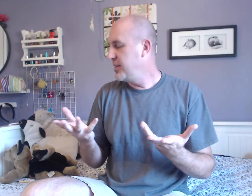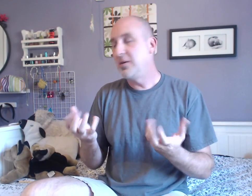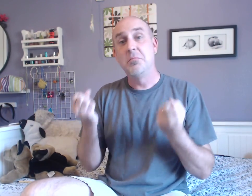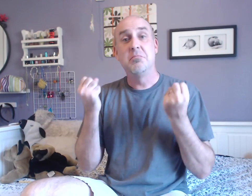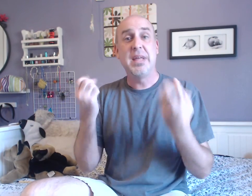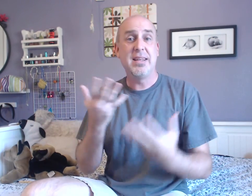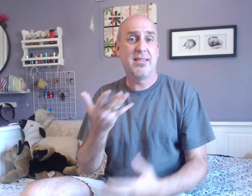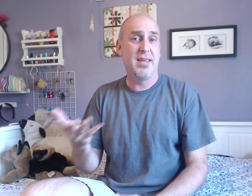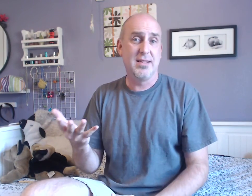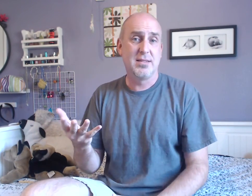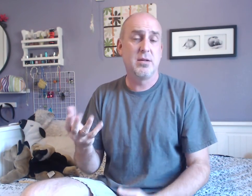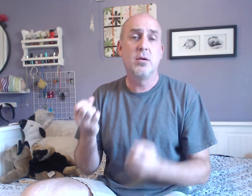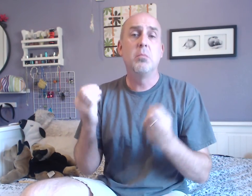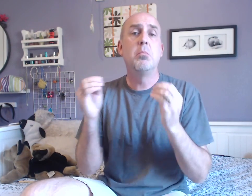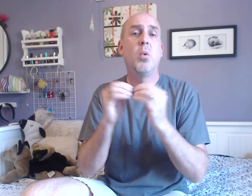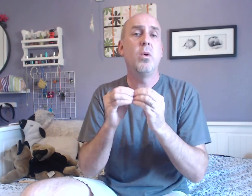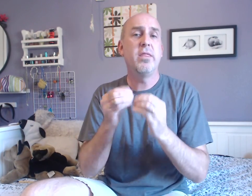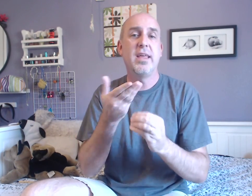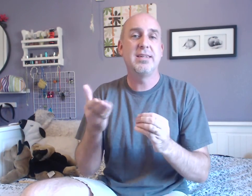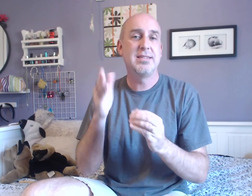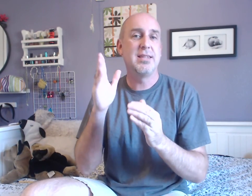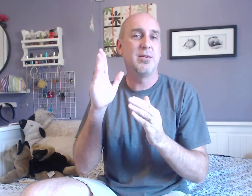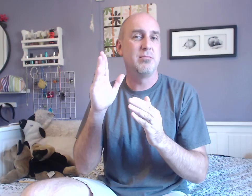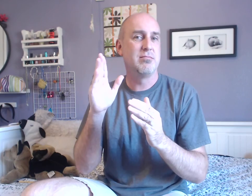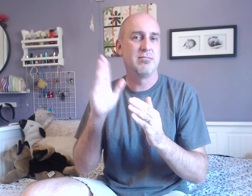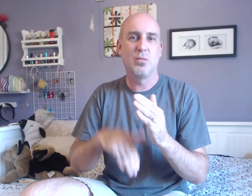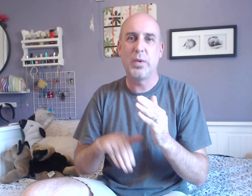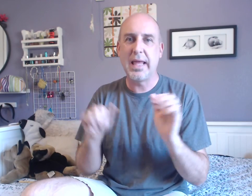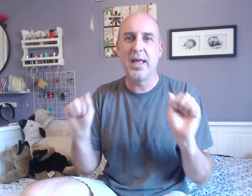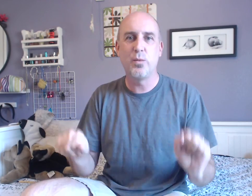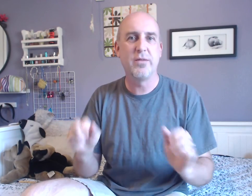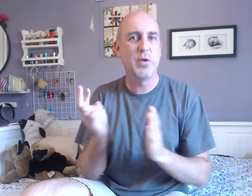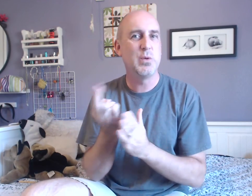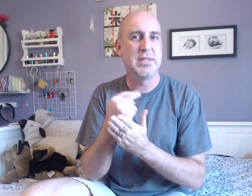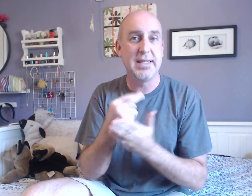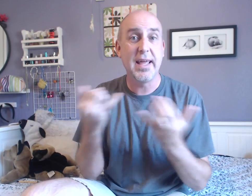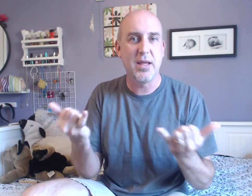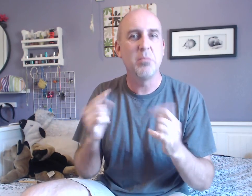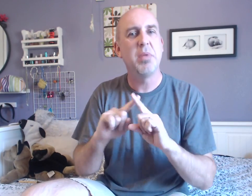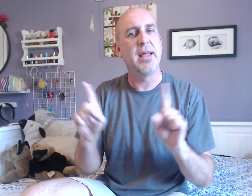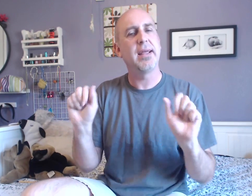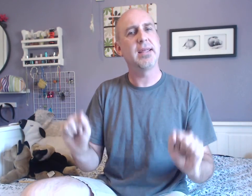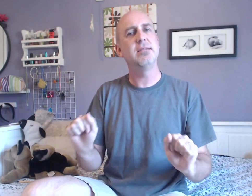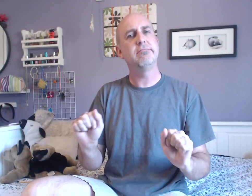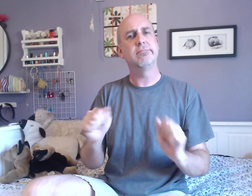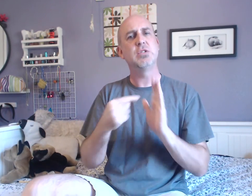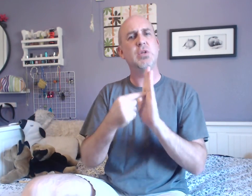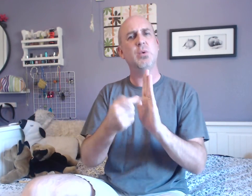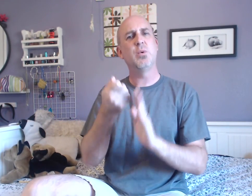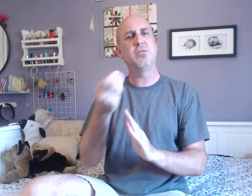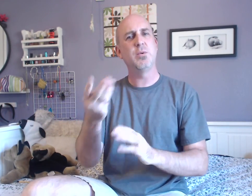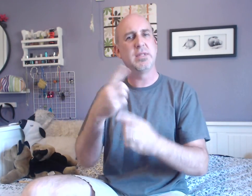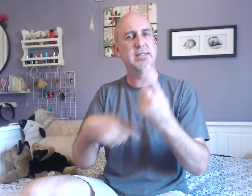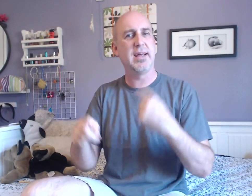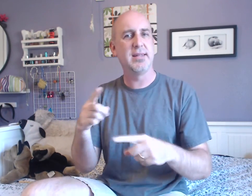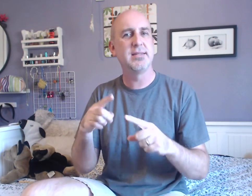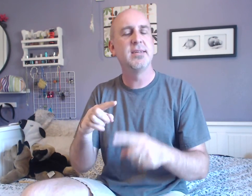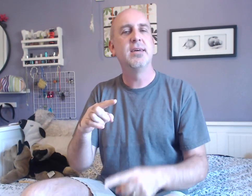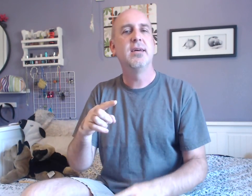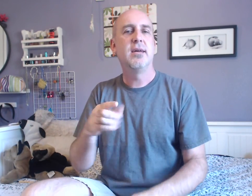are many things. There are more things than we can review today, but I can show you a few of the signs of